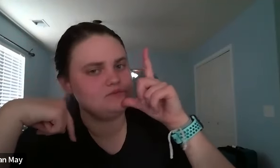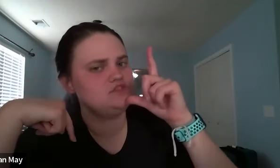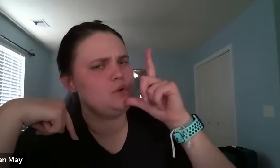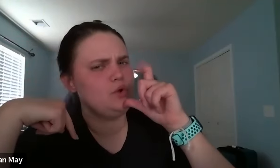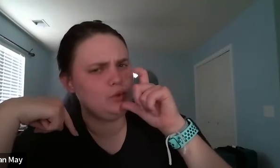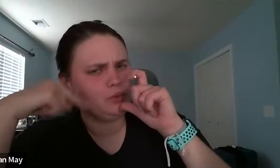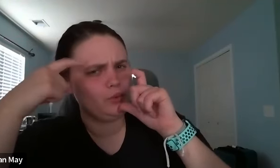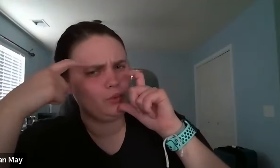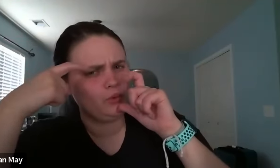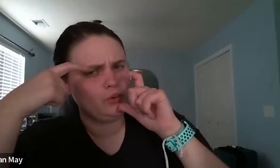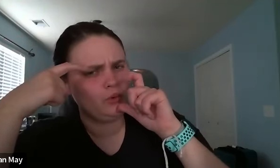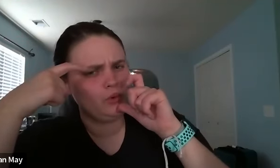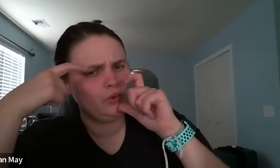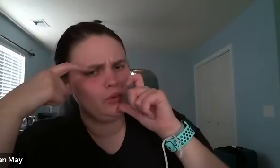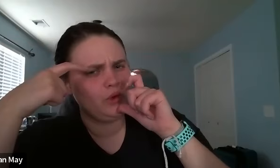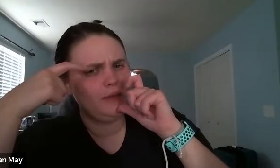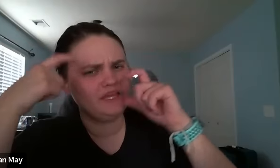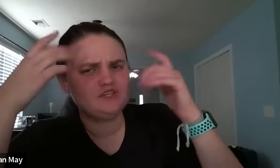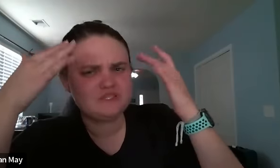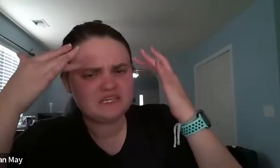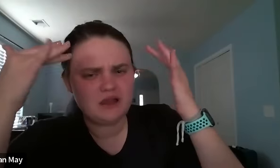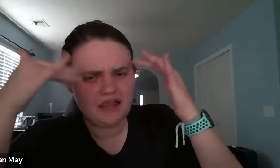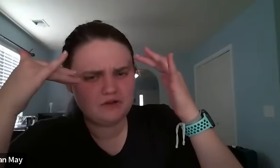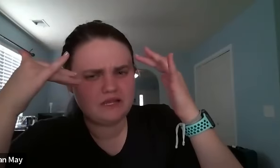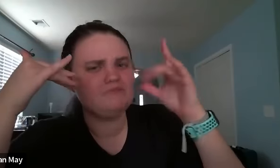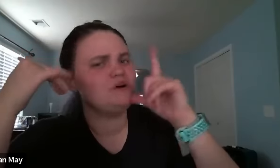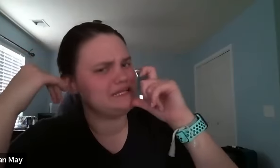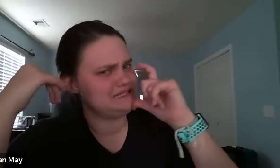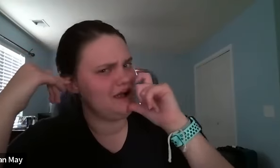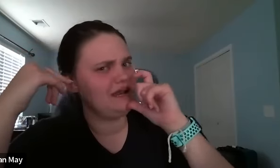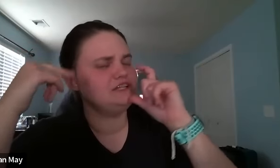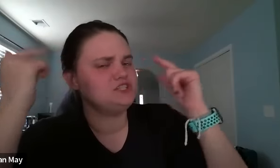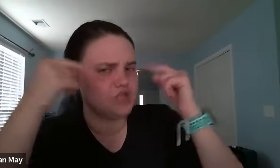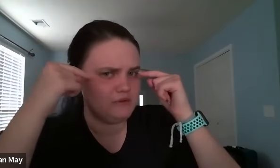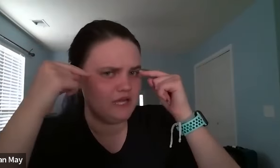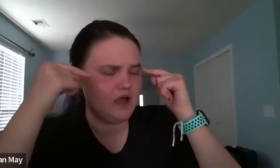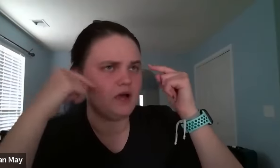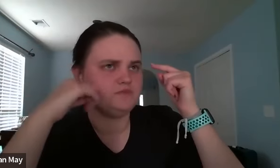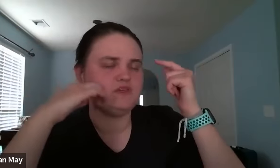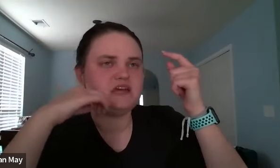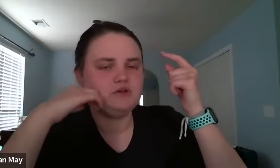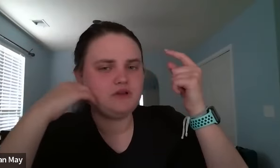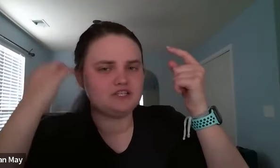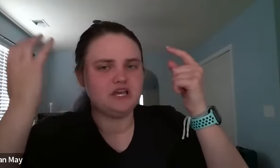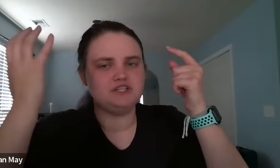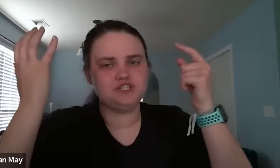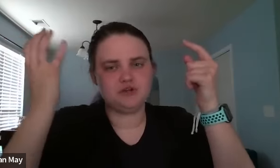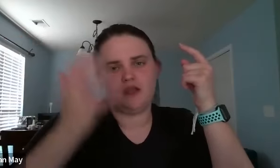So who. It makes you almost think you're angry, but it's not. It's showing. So that's how you actually kind of show you're